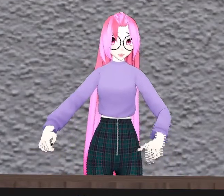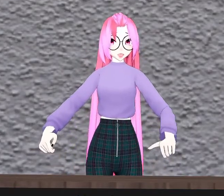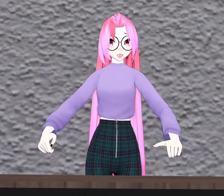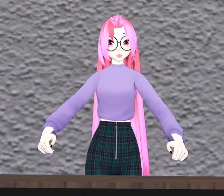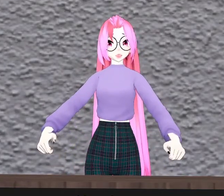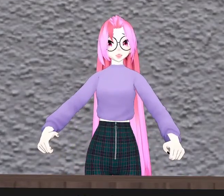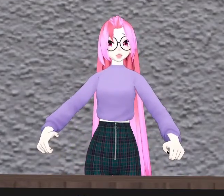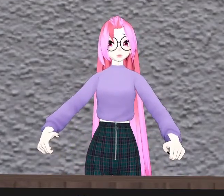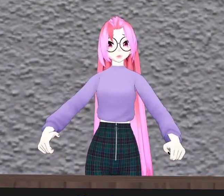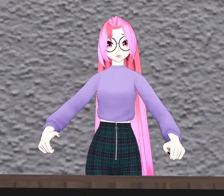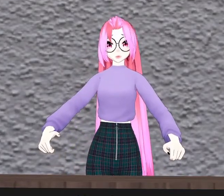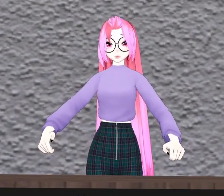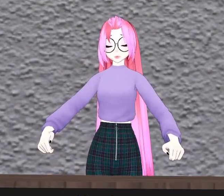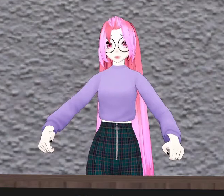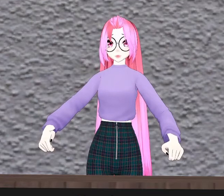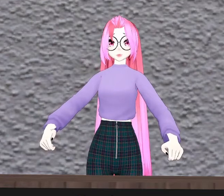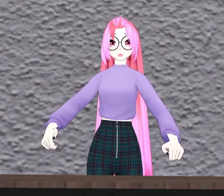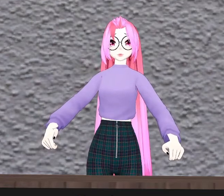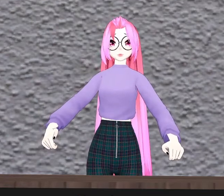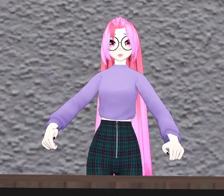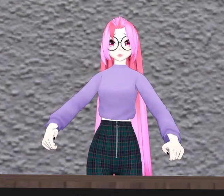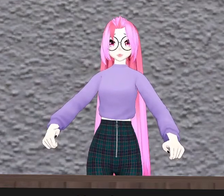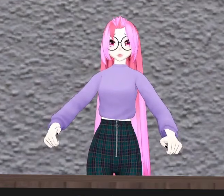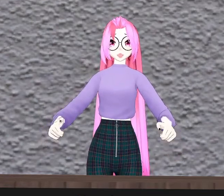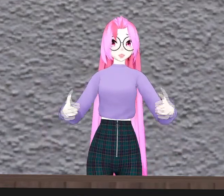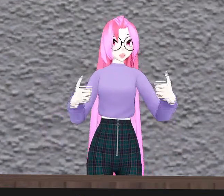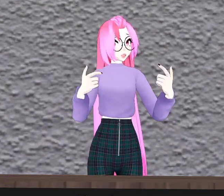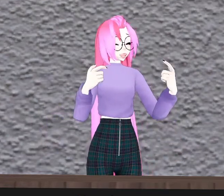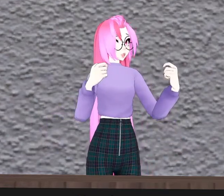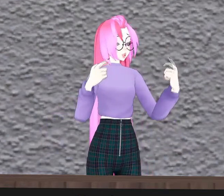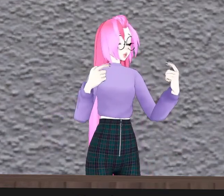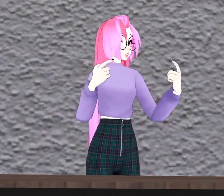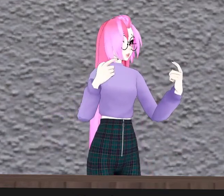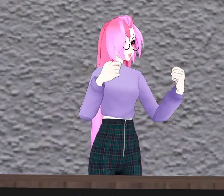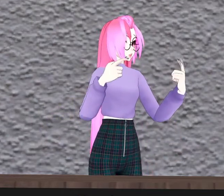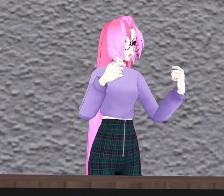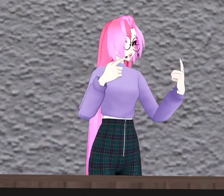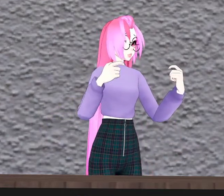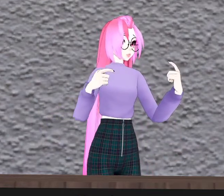Yeah, totally. Sorry. Sure thing. Any other questions?